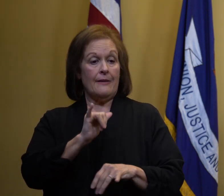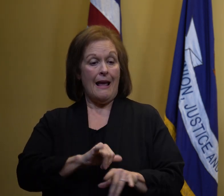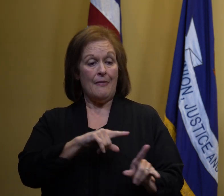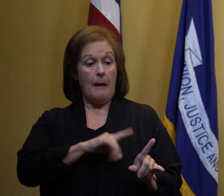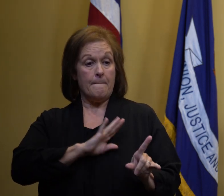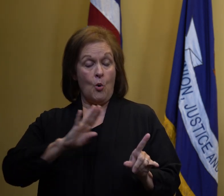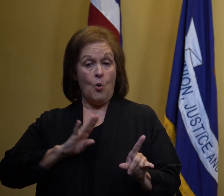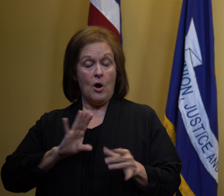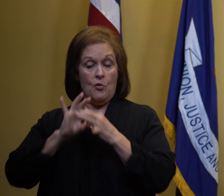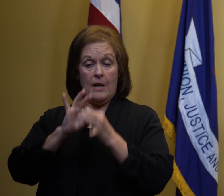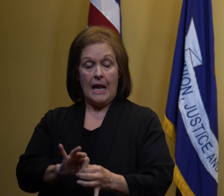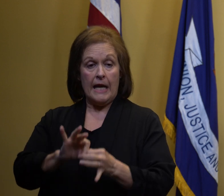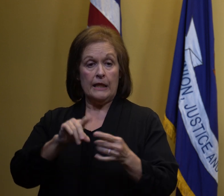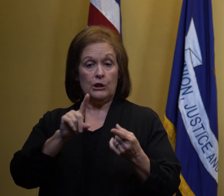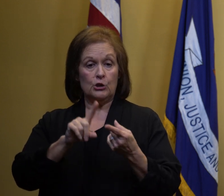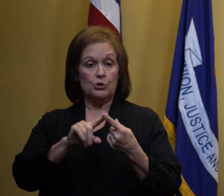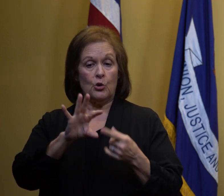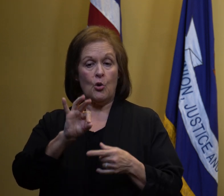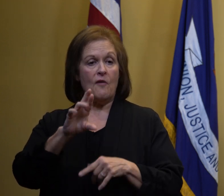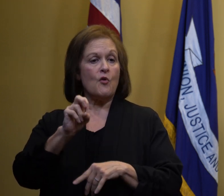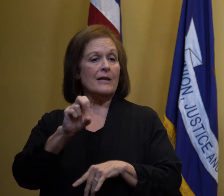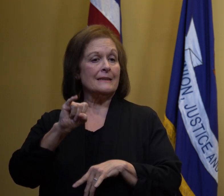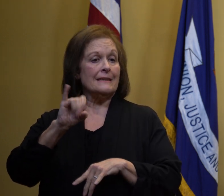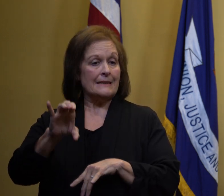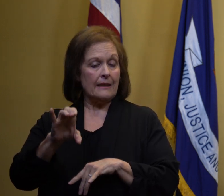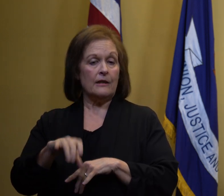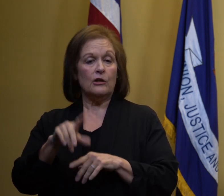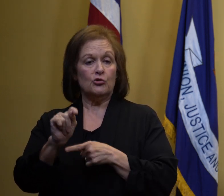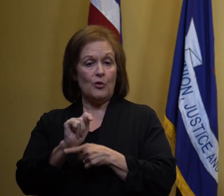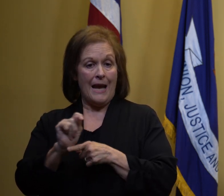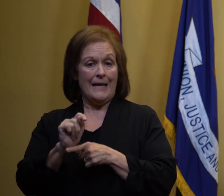field of forensic training, forensic